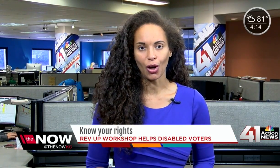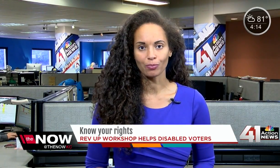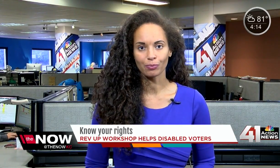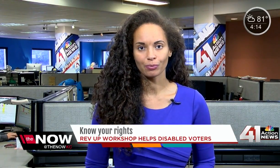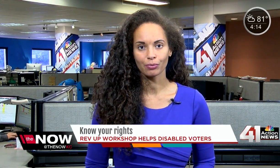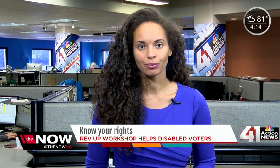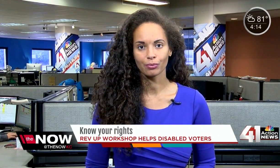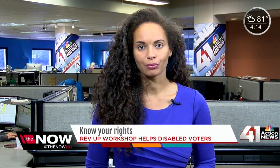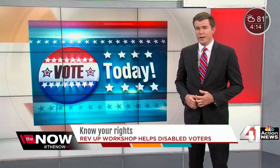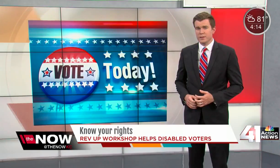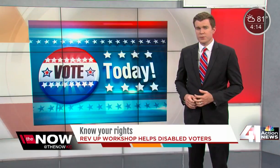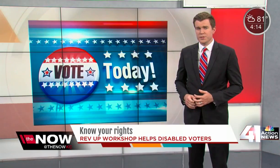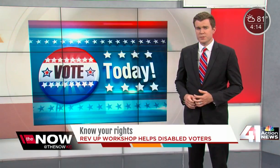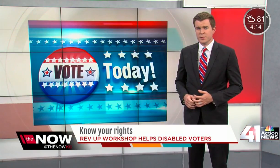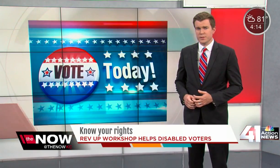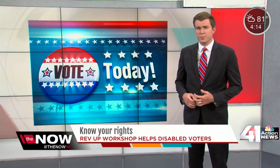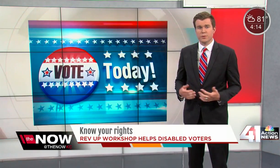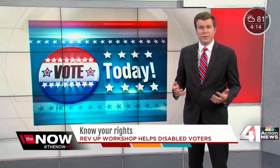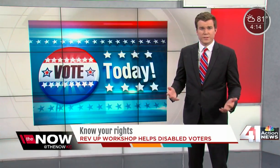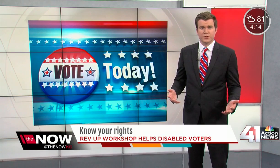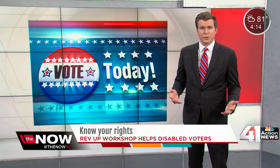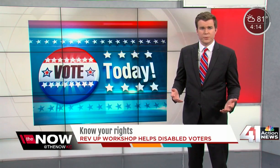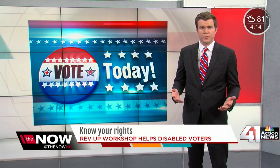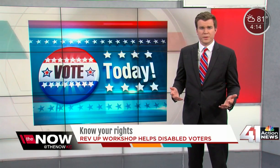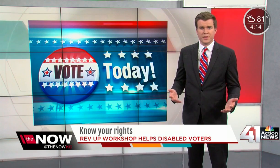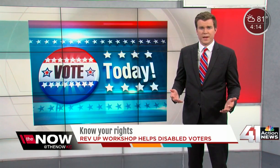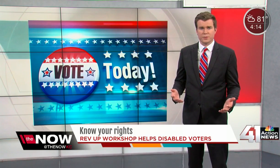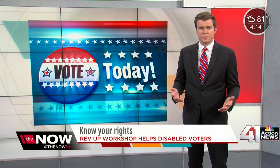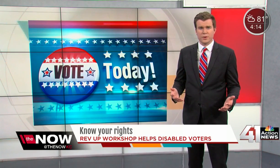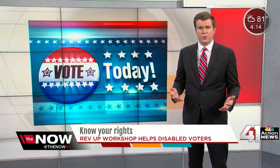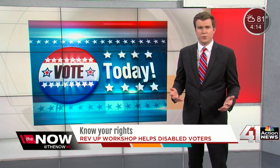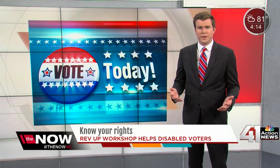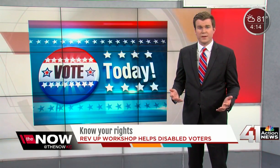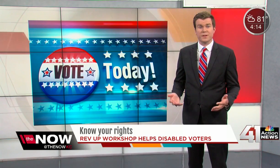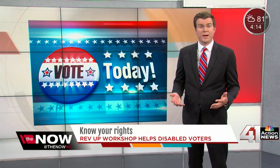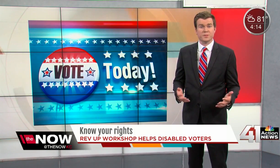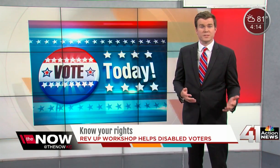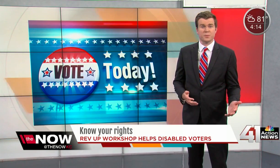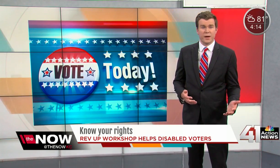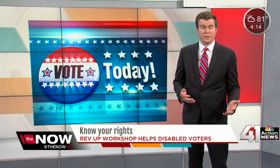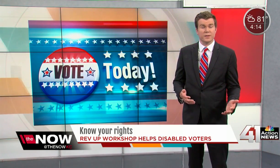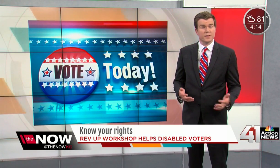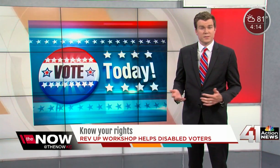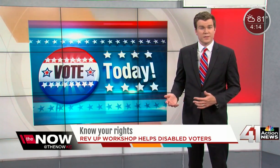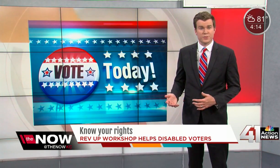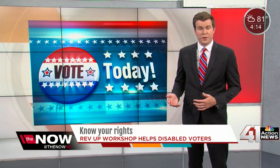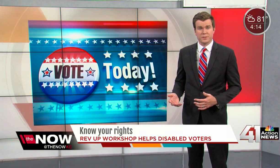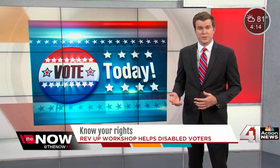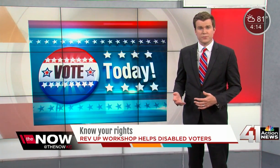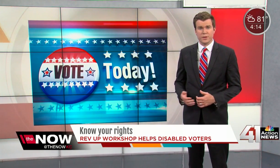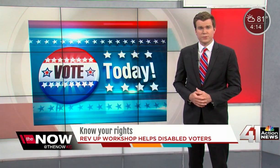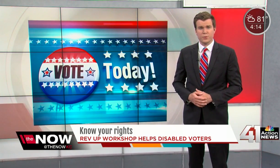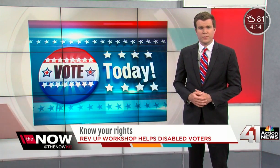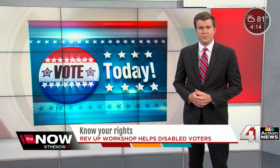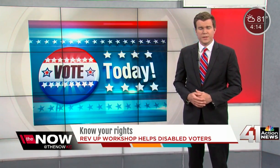Hall. And if your disability prevents you from getting out to vote, you can have an absentee ballot sent straight to your front door.